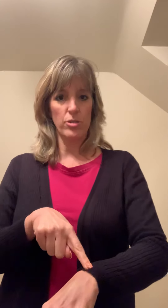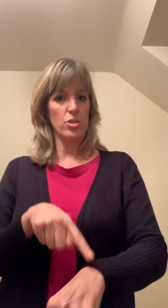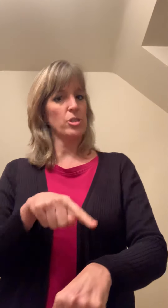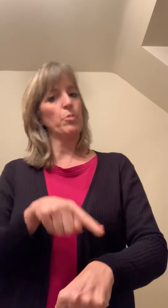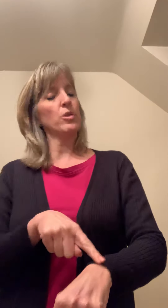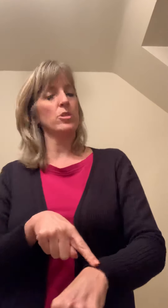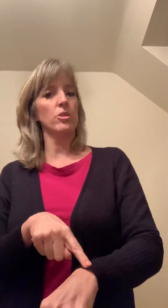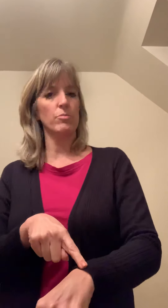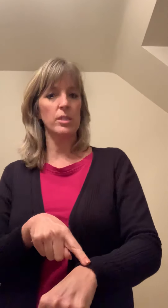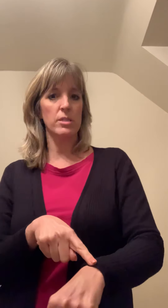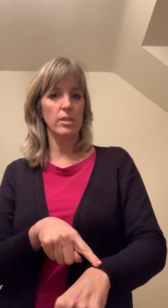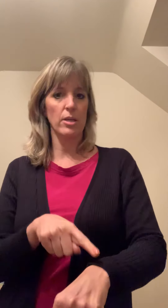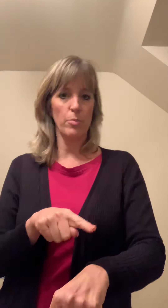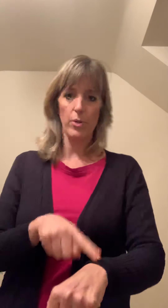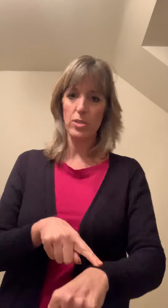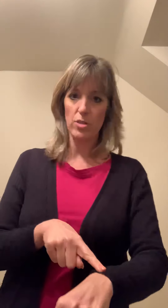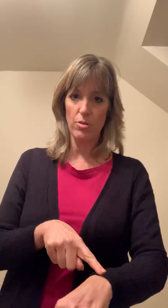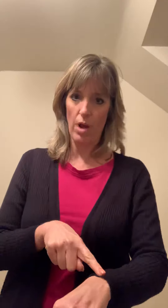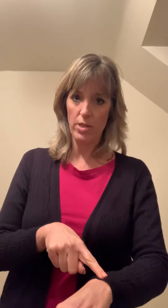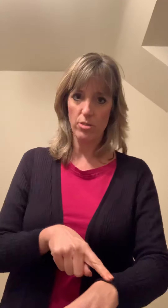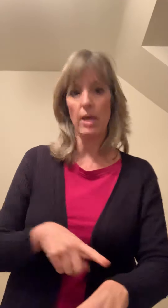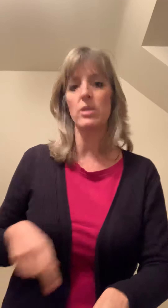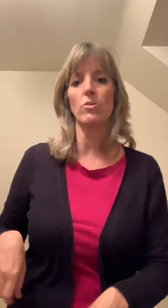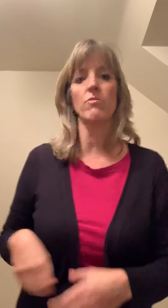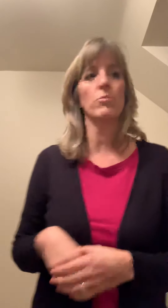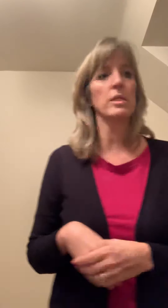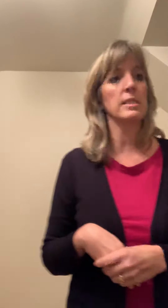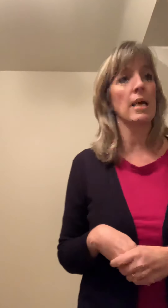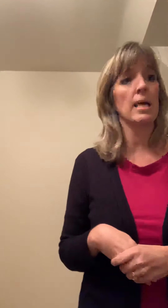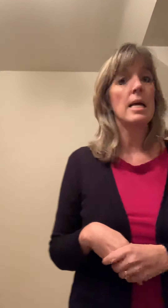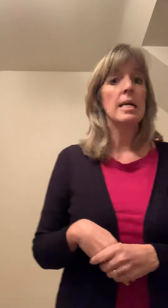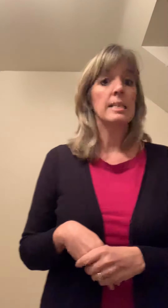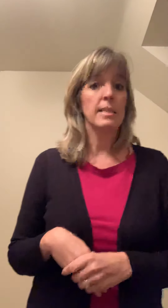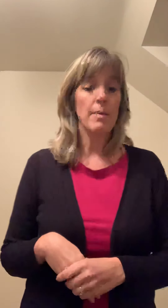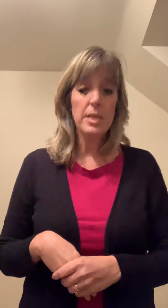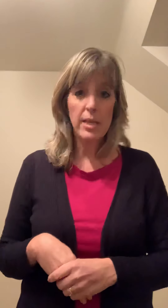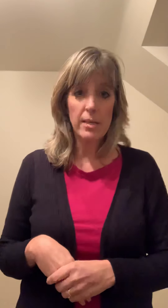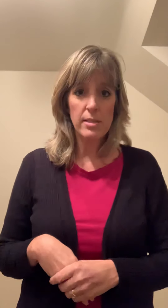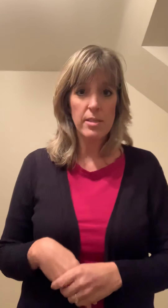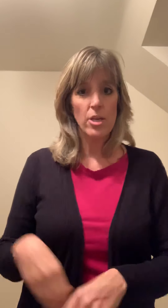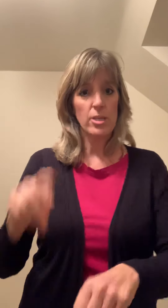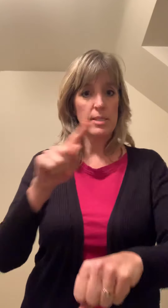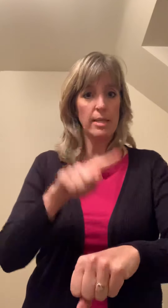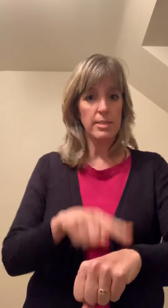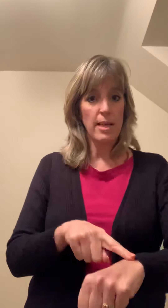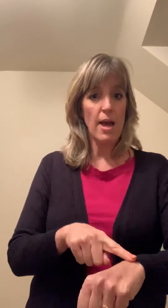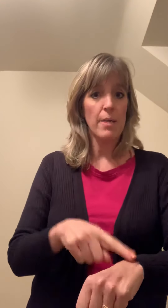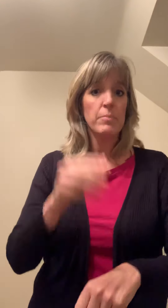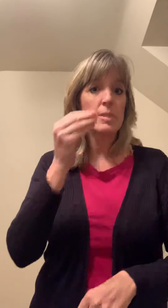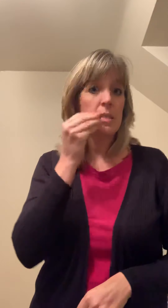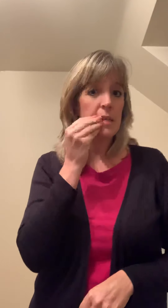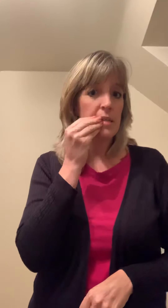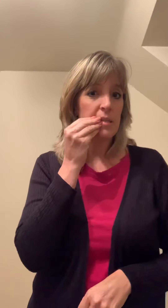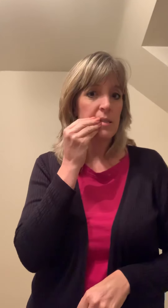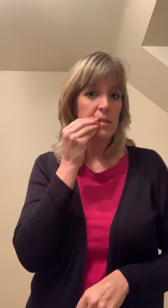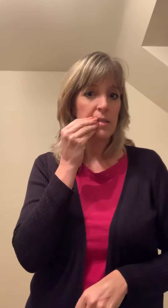just point to your wrist like you're pointing to your watch, okay? So if you want to say it's time to eat, you'd say it's time to eat,